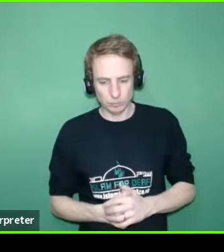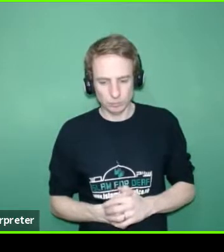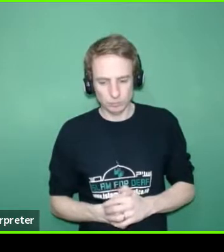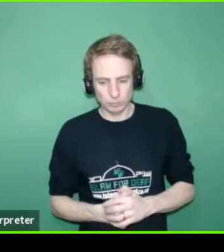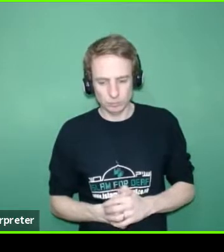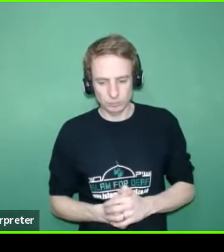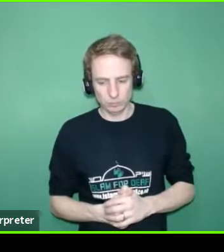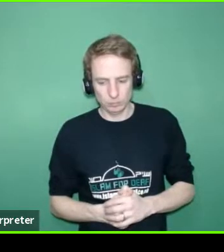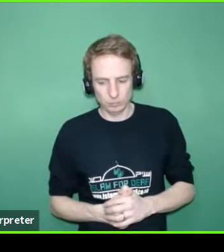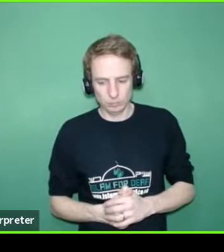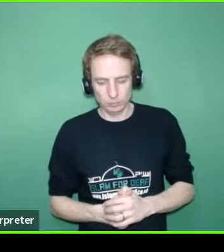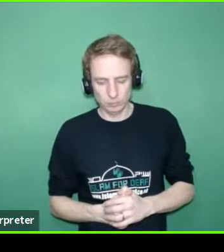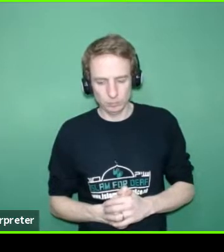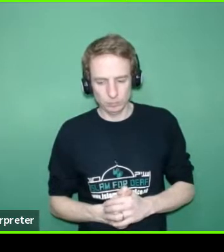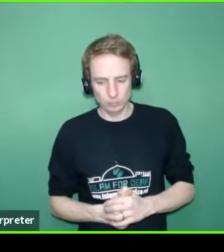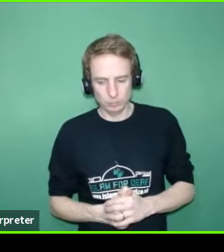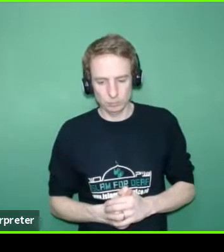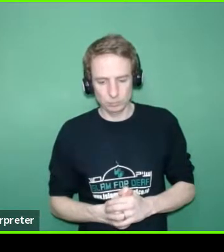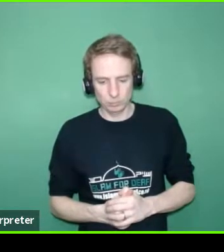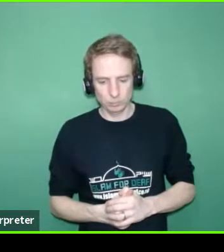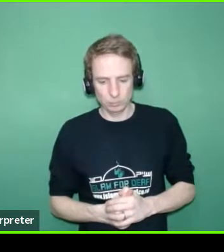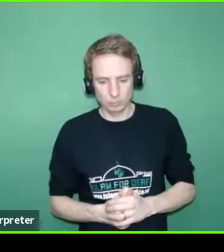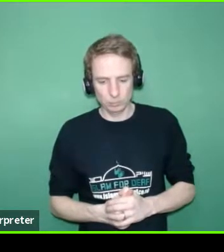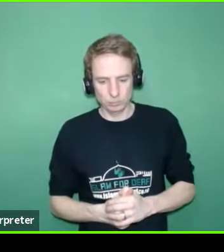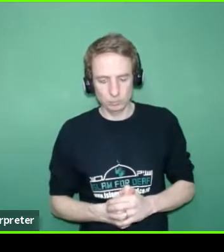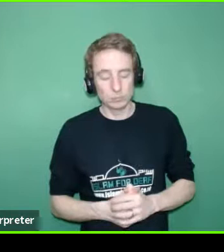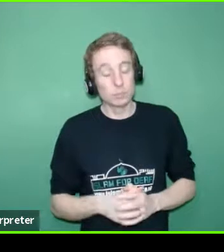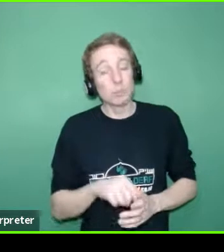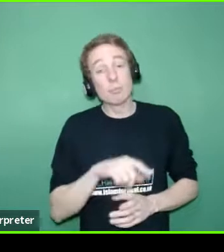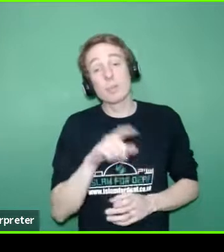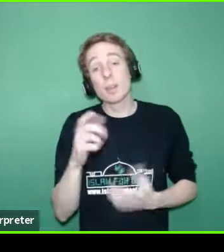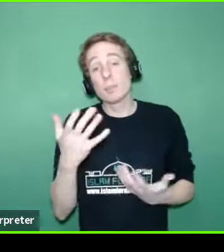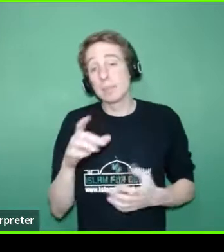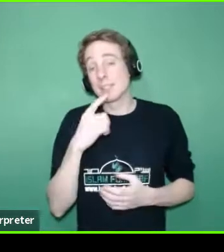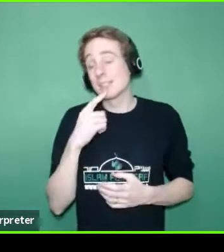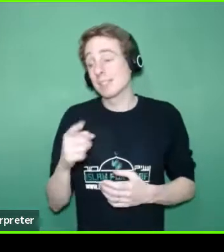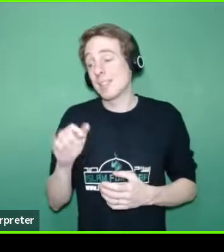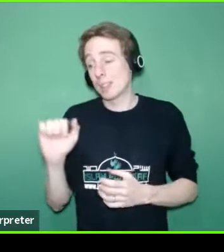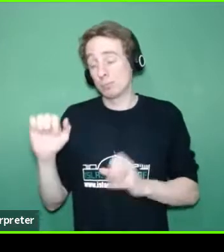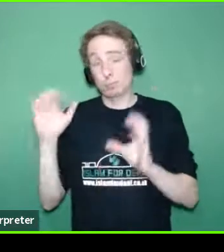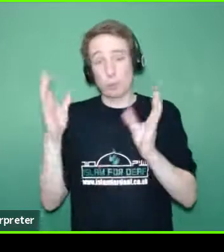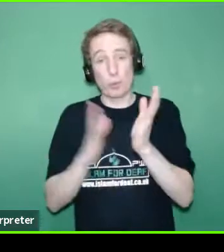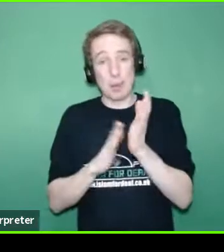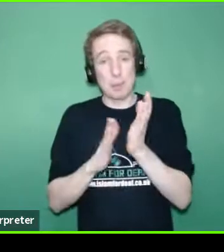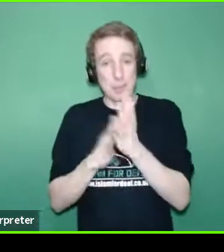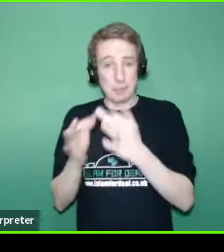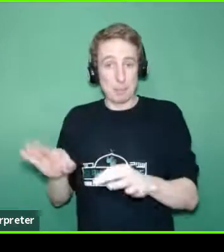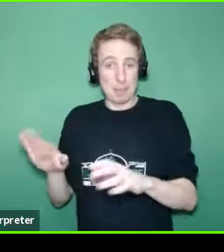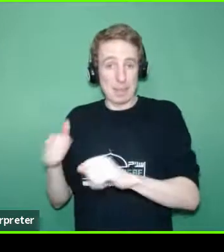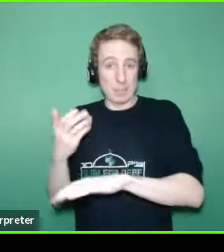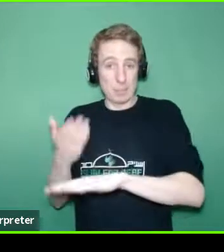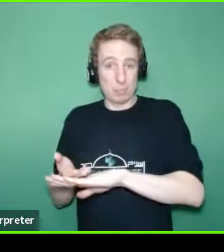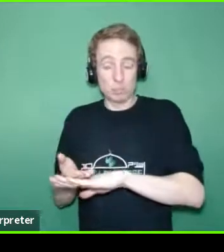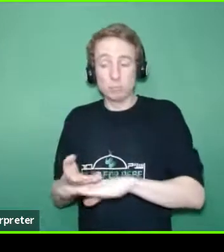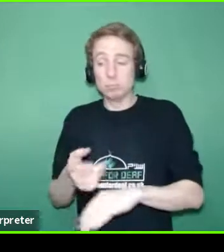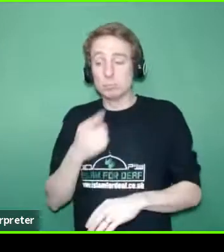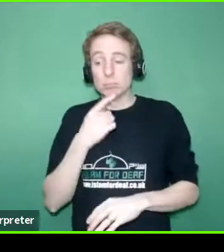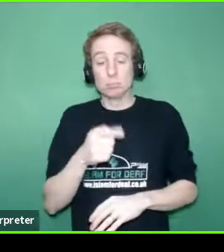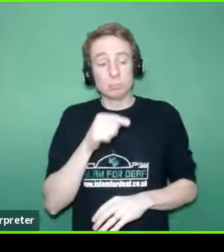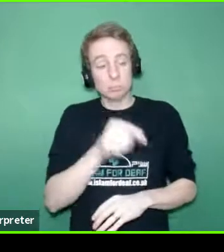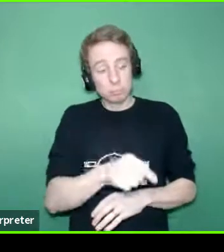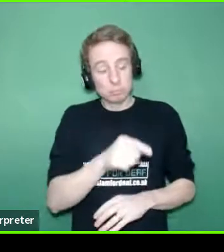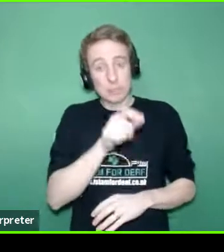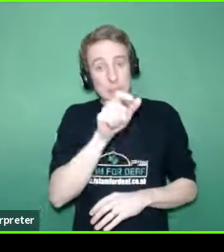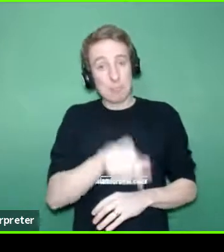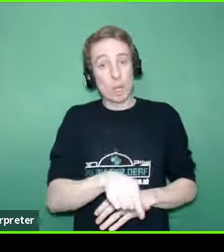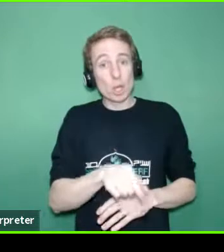And then it was said to the Prophet, peace and blessings be upon him, and even if that individual's sins are the